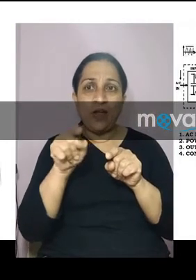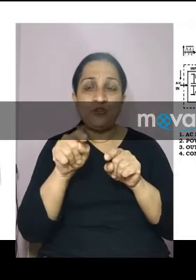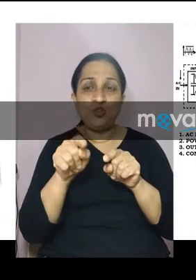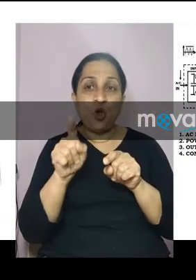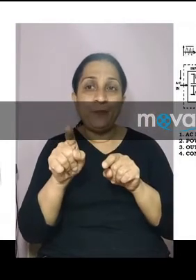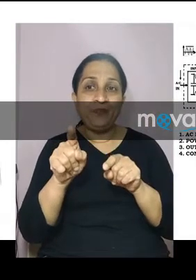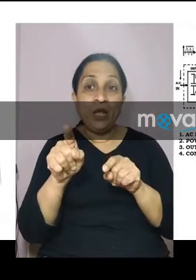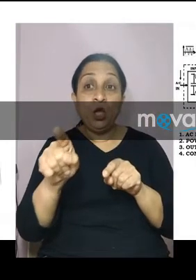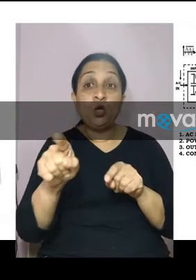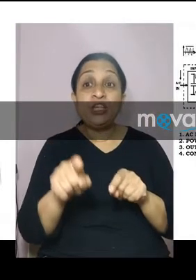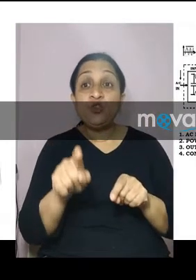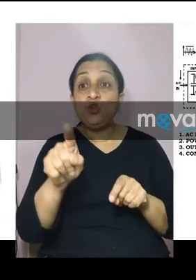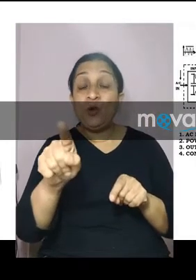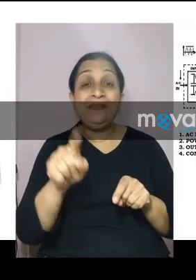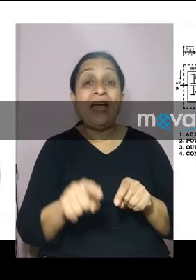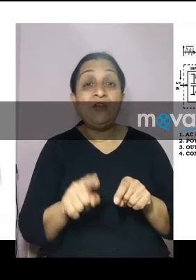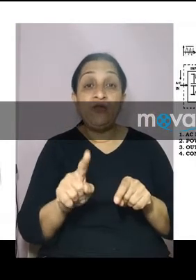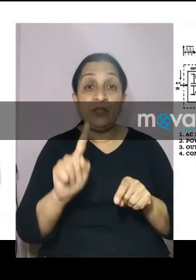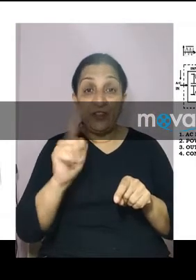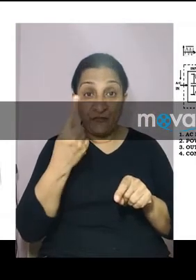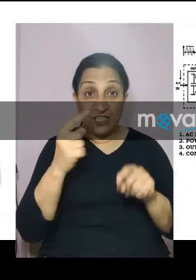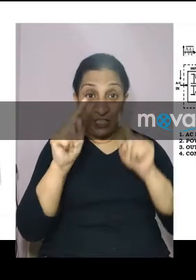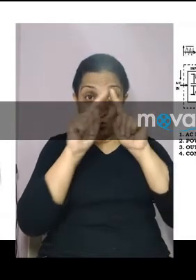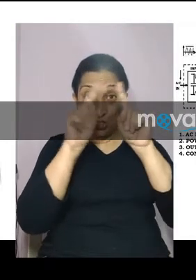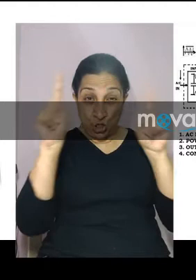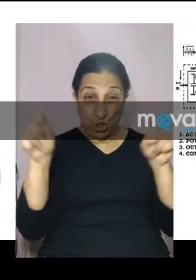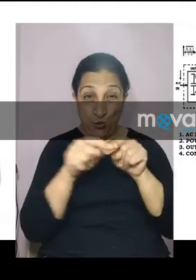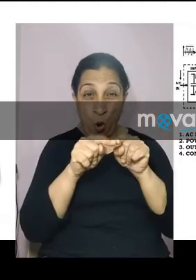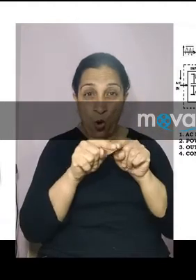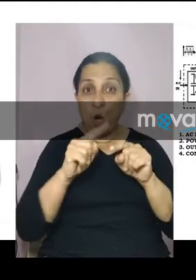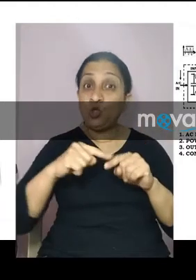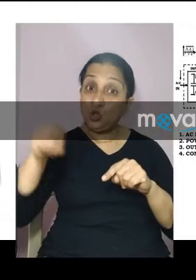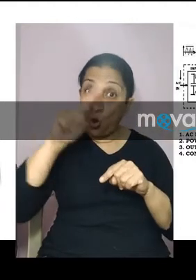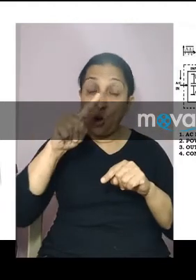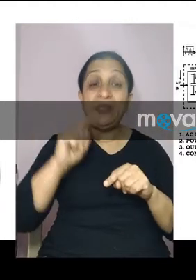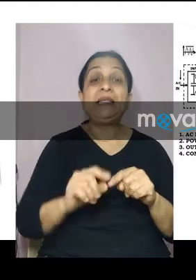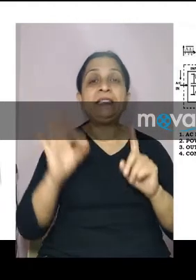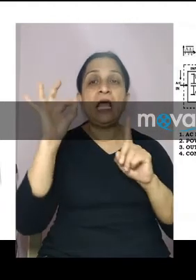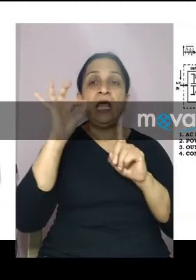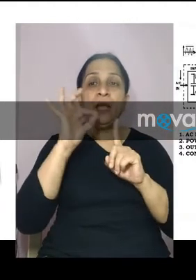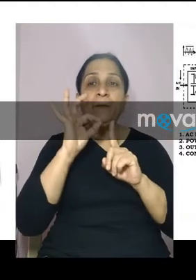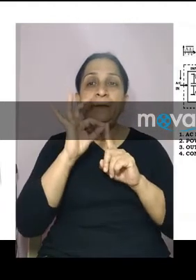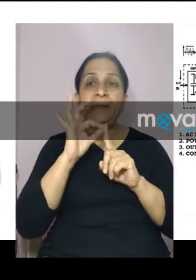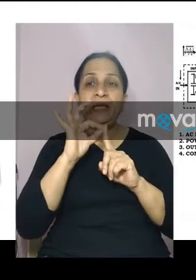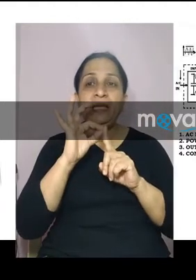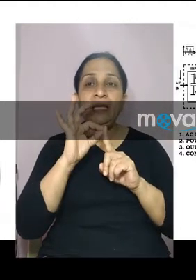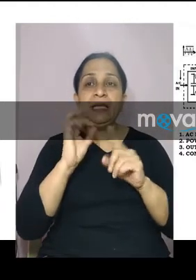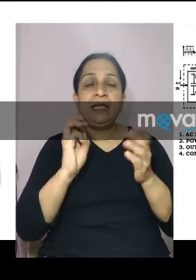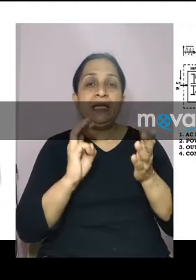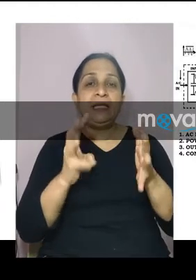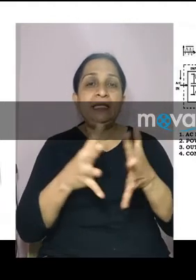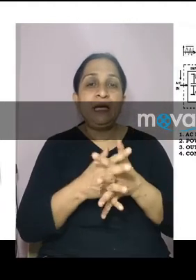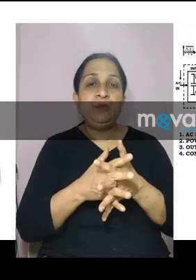rectangles you have to draw. Okay, so you in that the first one small on top, that is